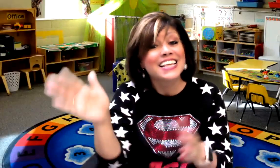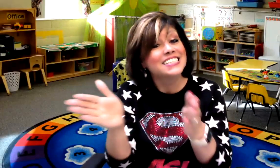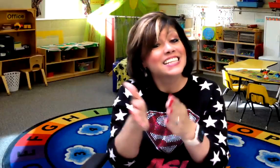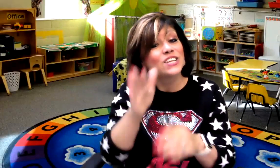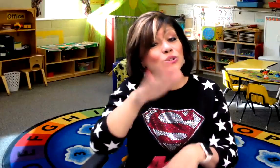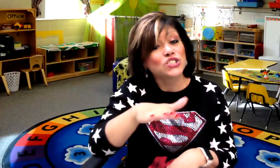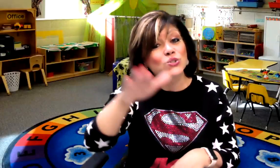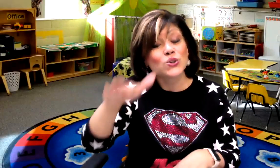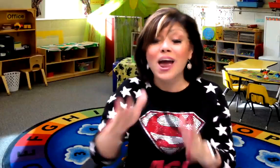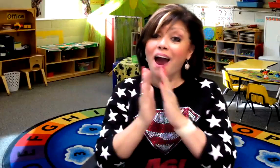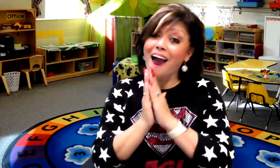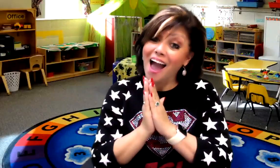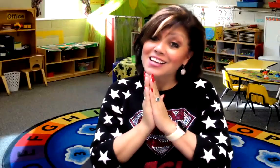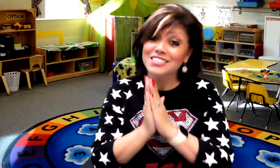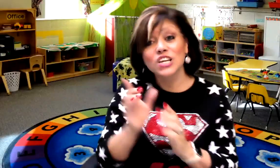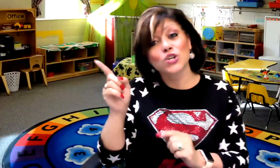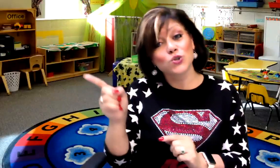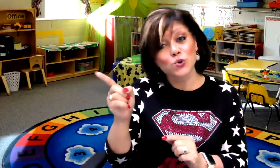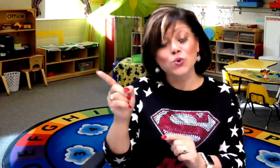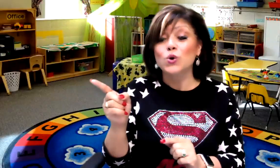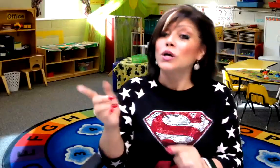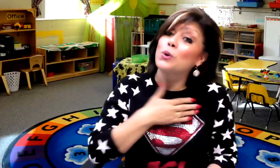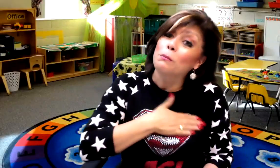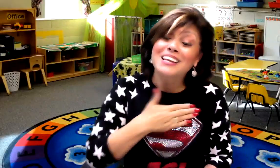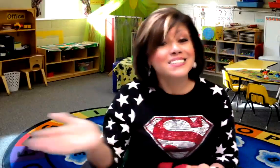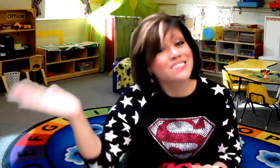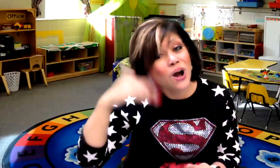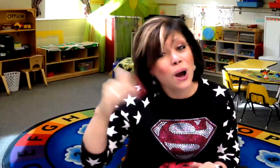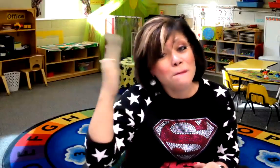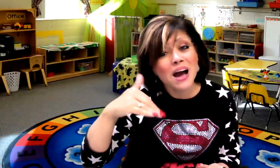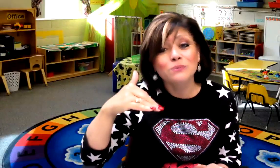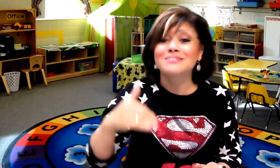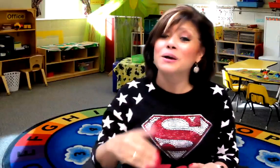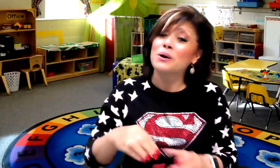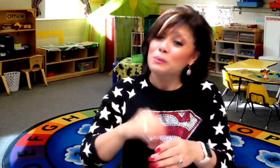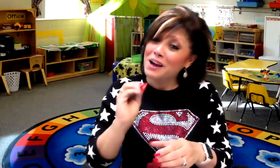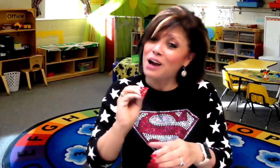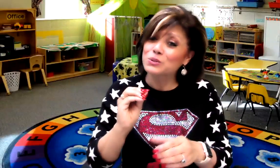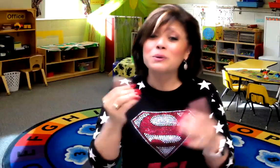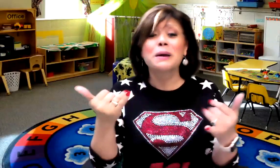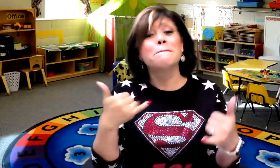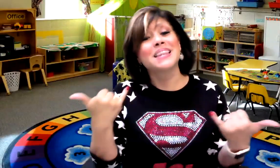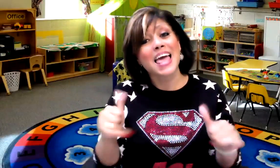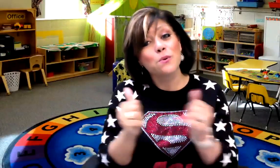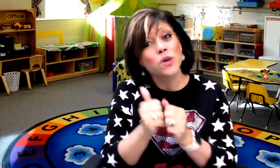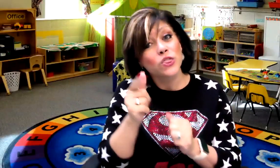These little children are asking you to please come out so we can play with you. Oh, Mr.